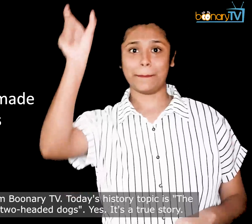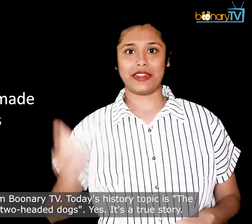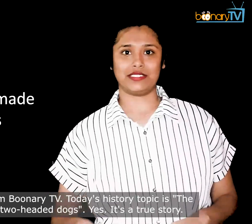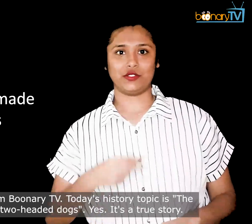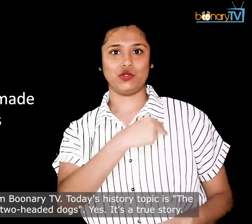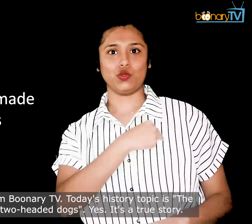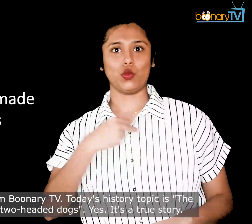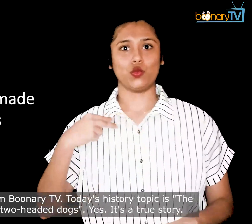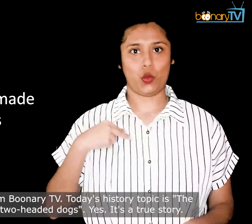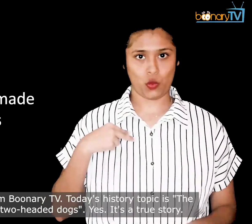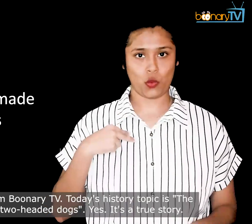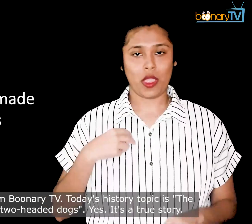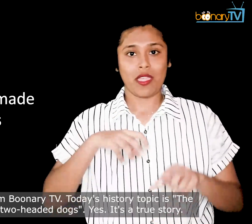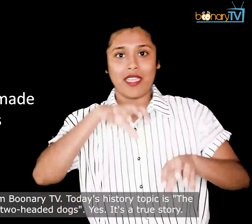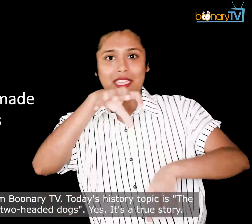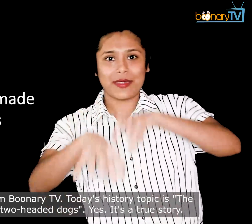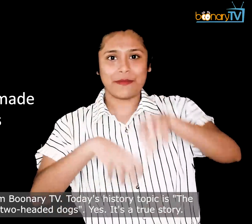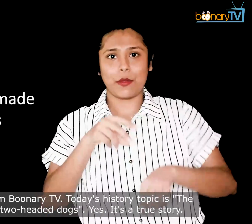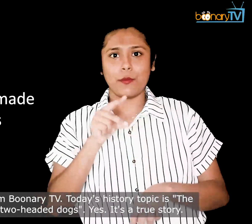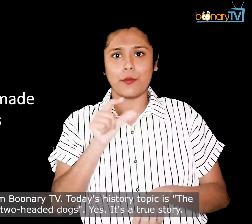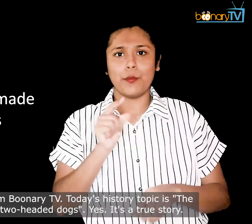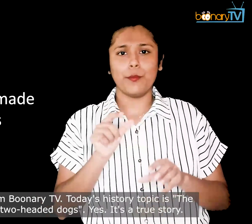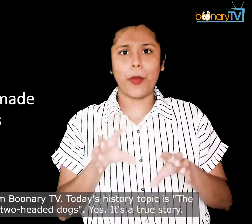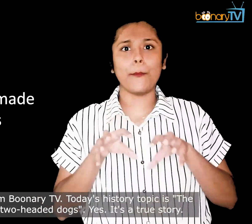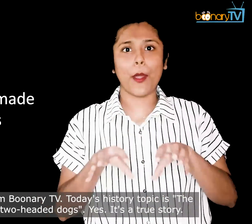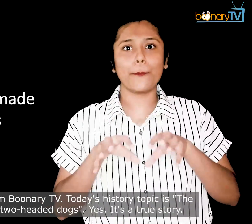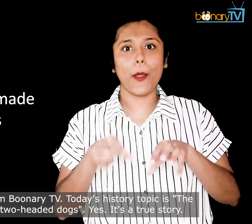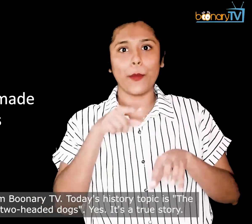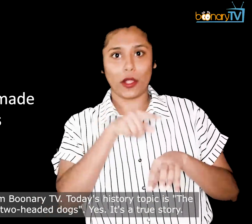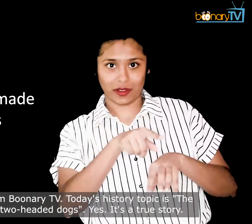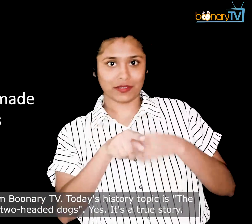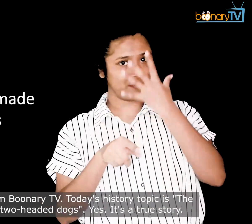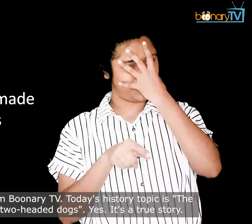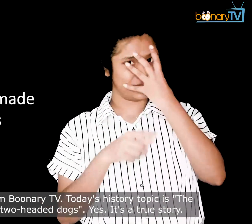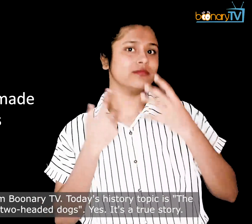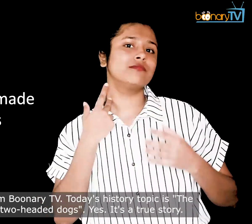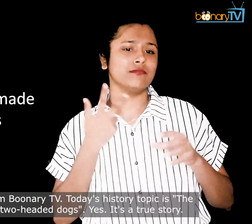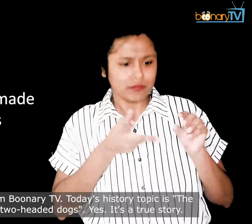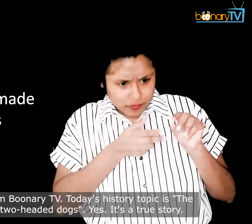Doctor Who Made Two Headed Dogs